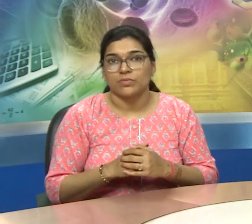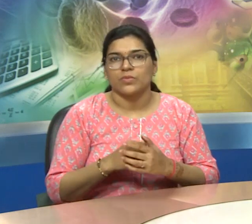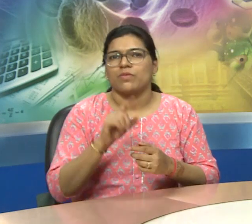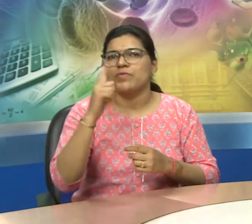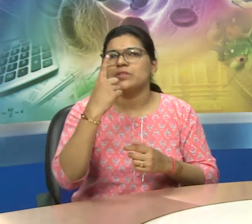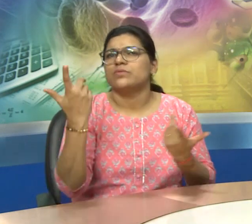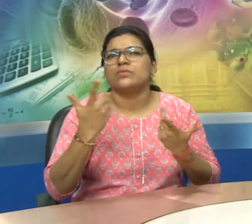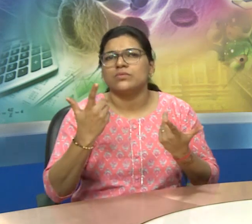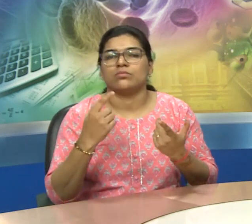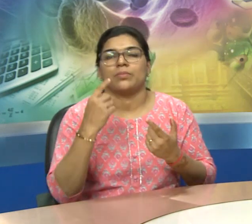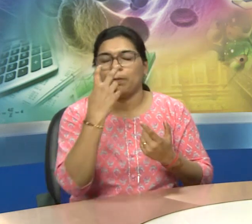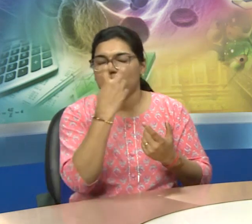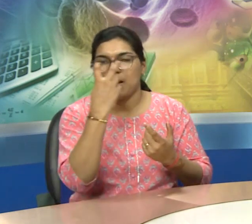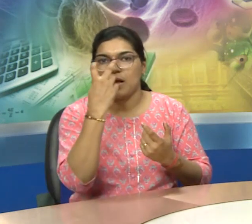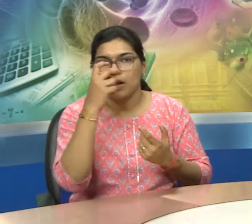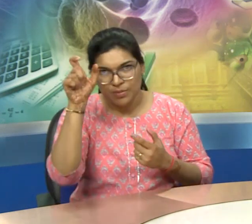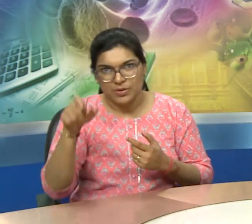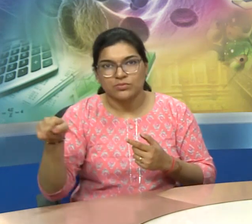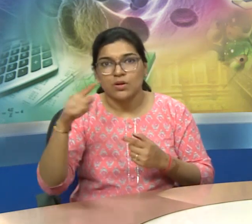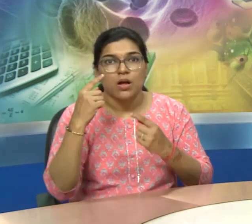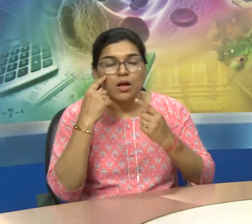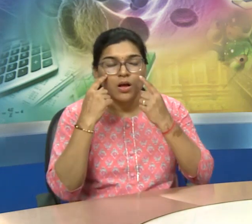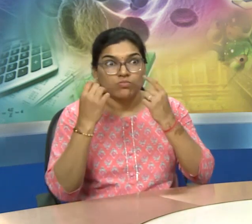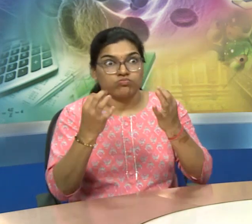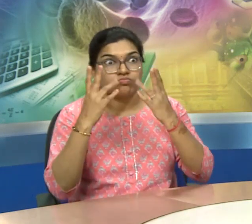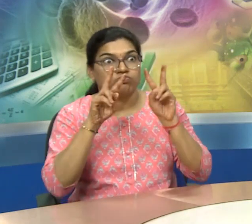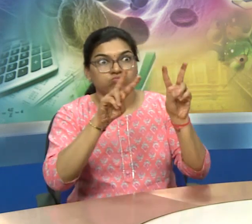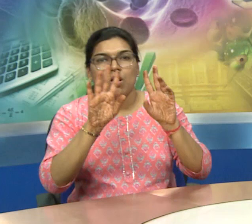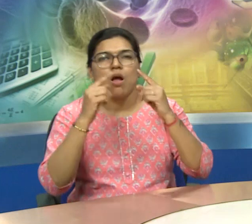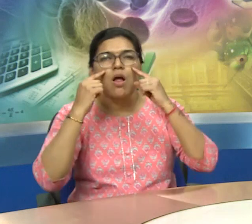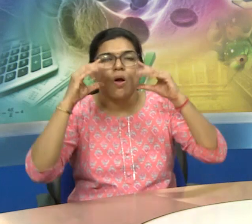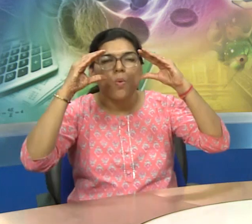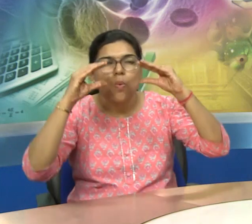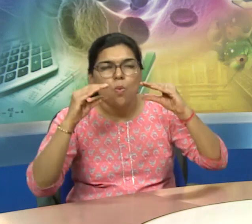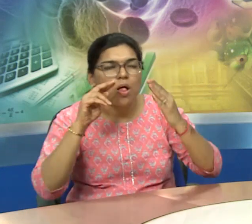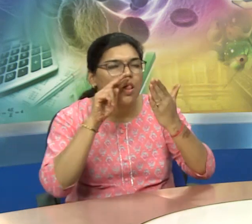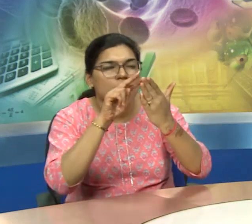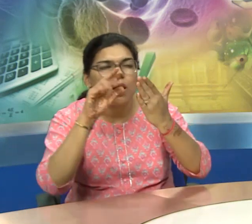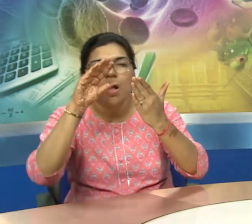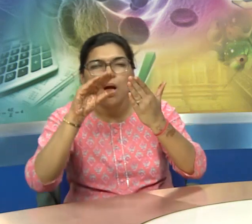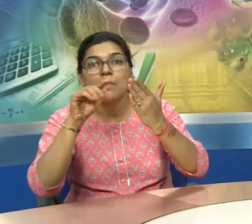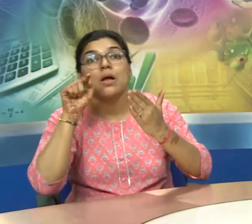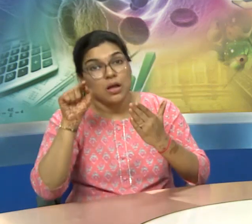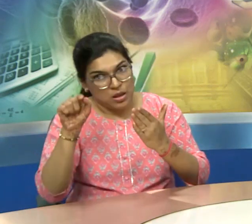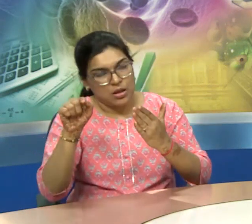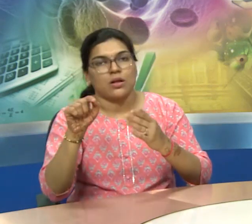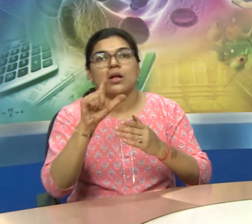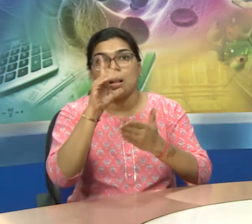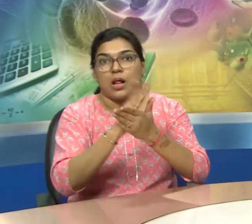And there is another category which is by readership. In this, we can categorize it in two ways.